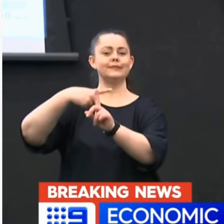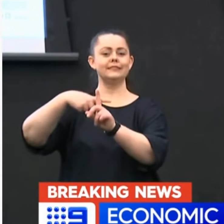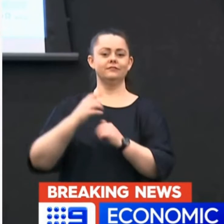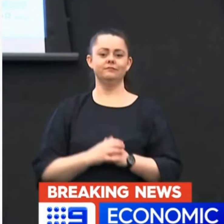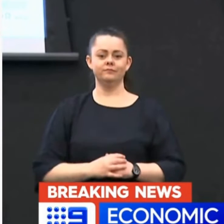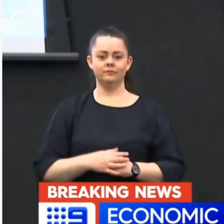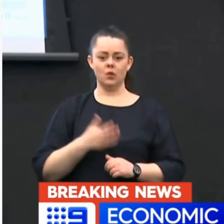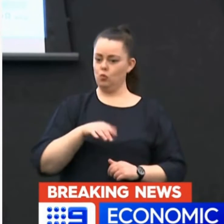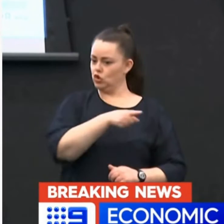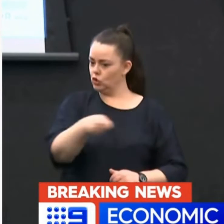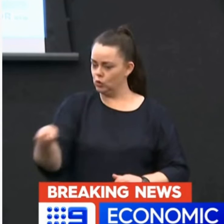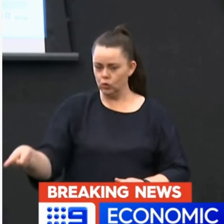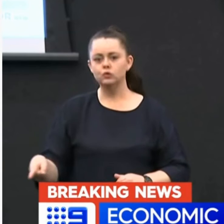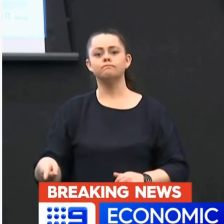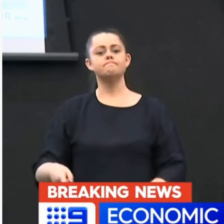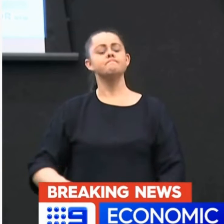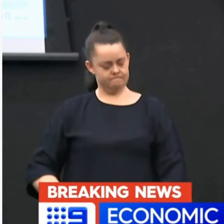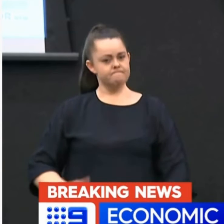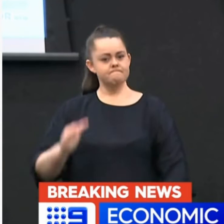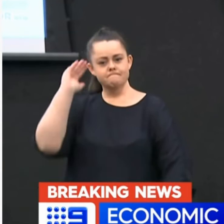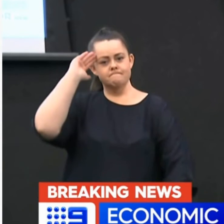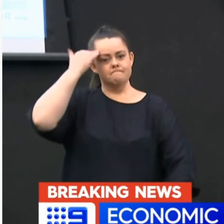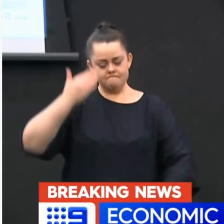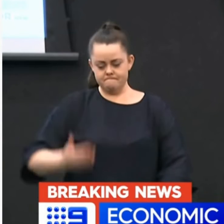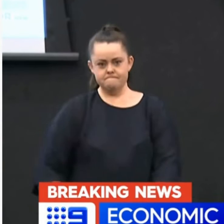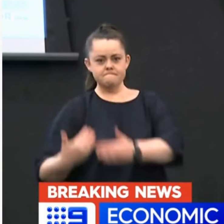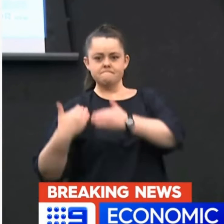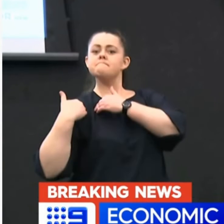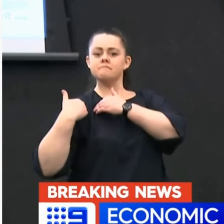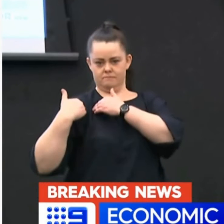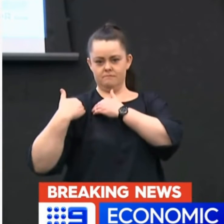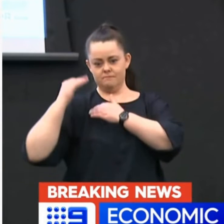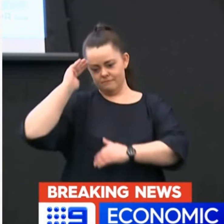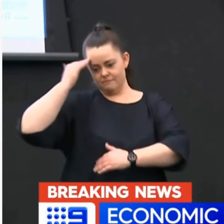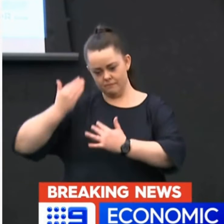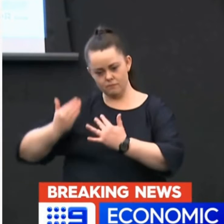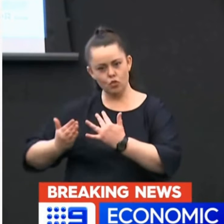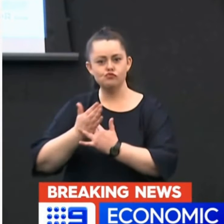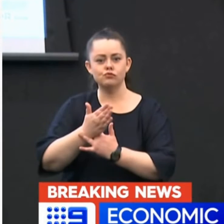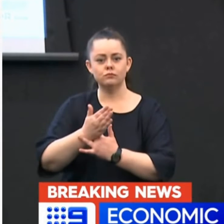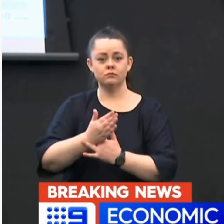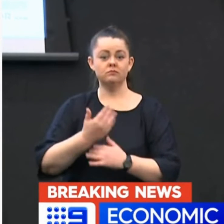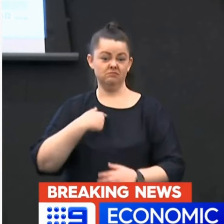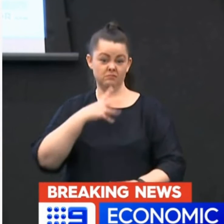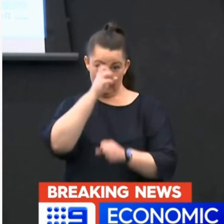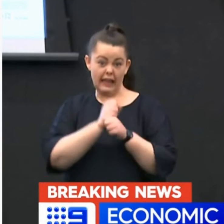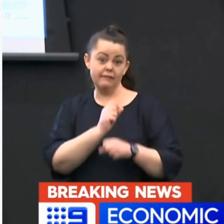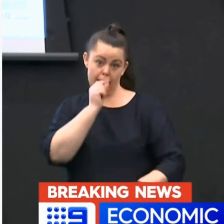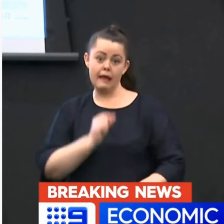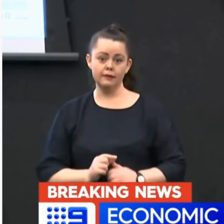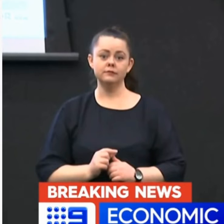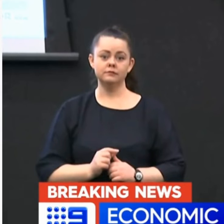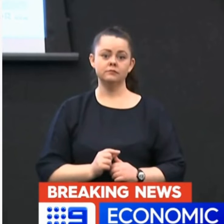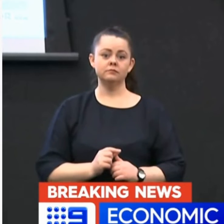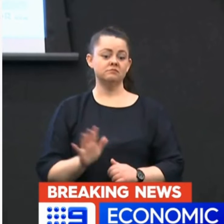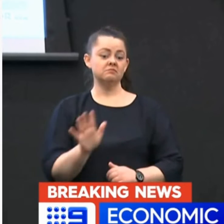right across the state, wherever you live, we want you to get through this difficult time. And we believe this close to $3